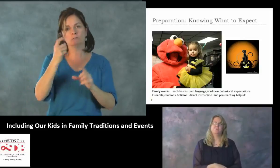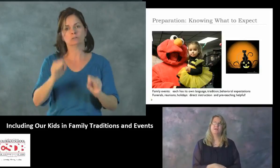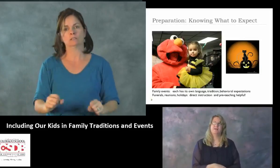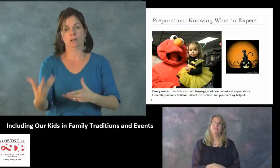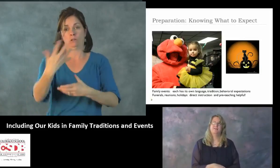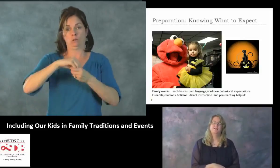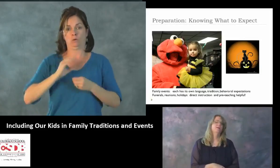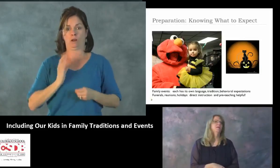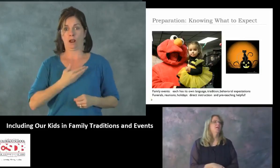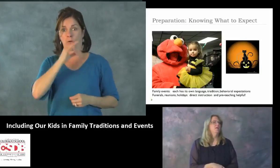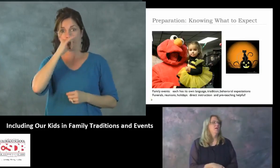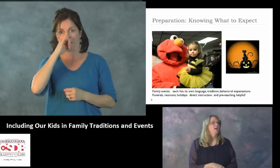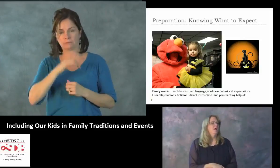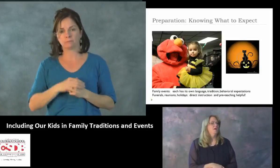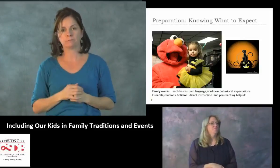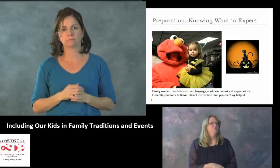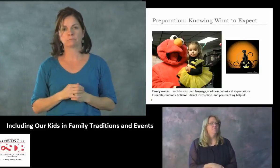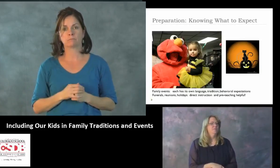issue as well.